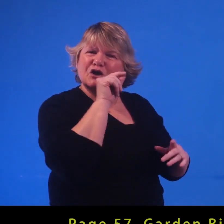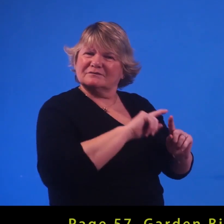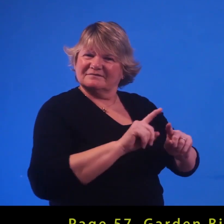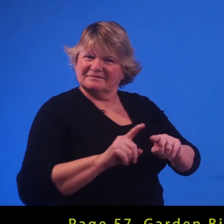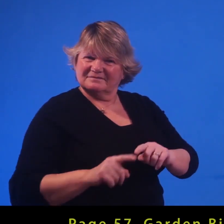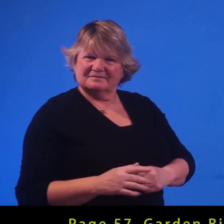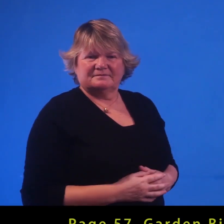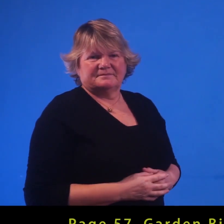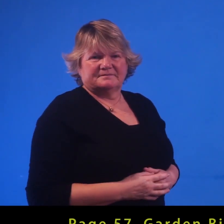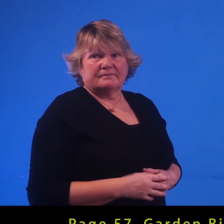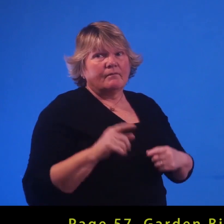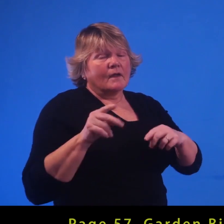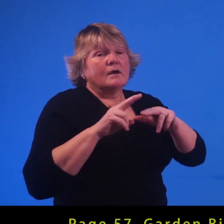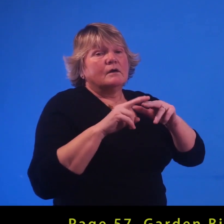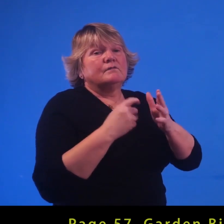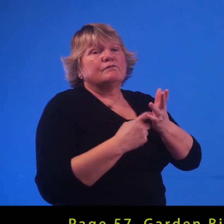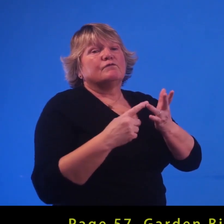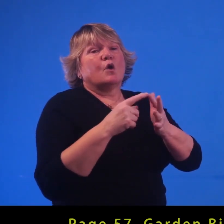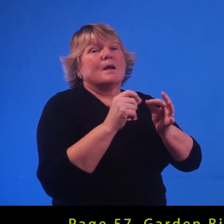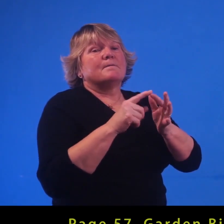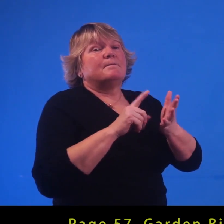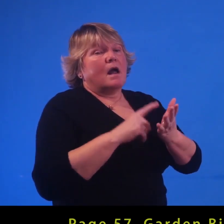Page 57. Garden birds.